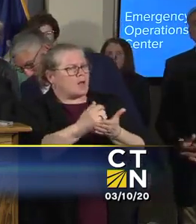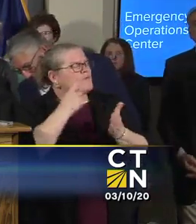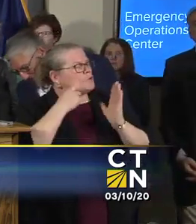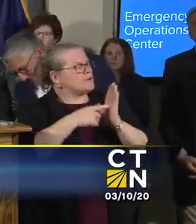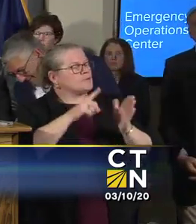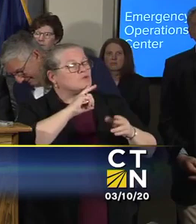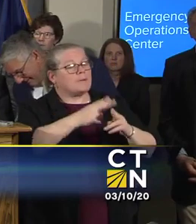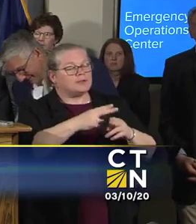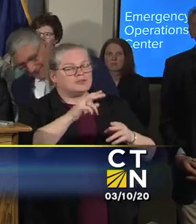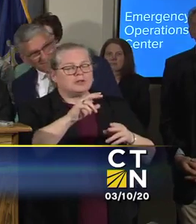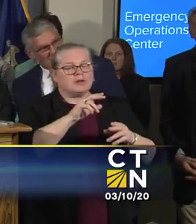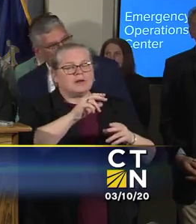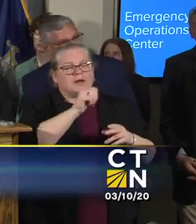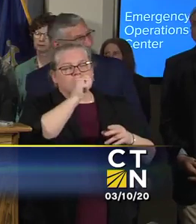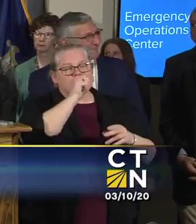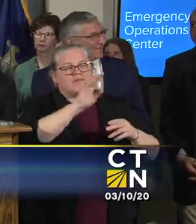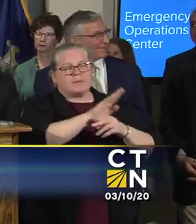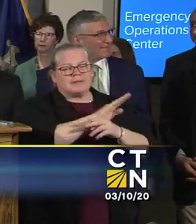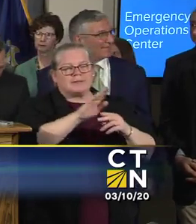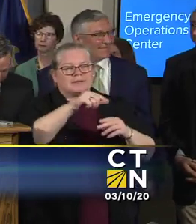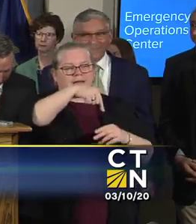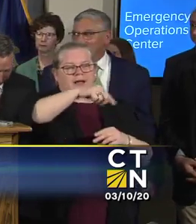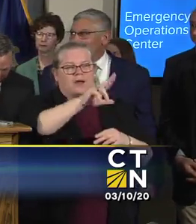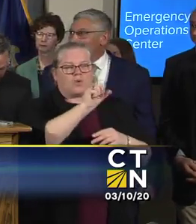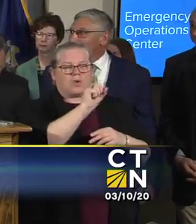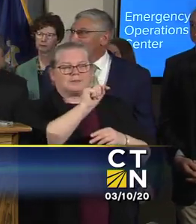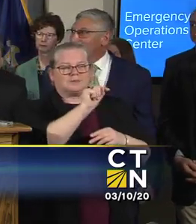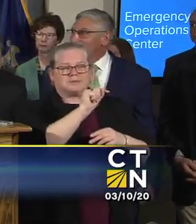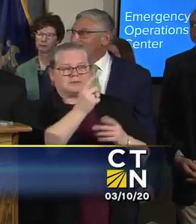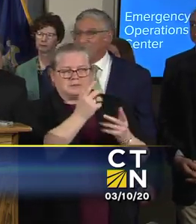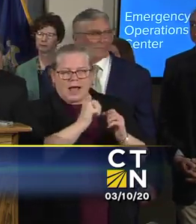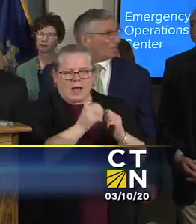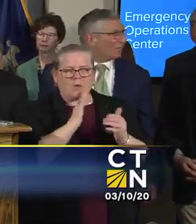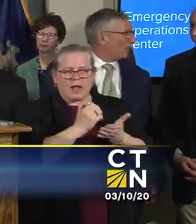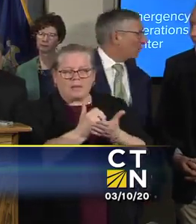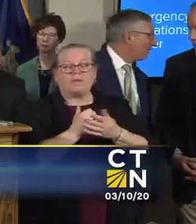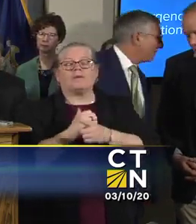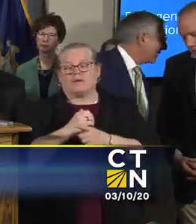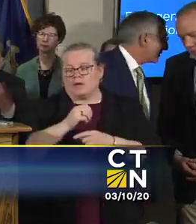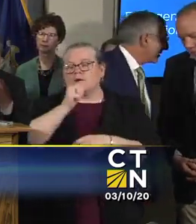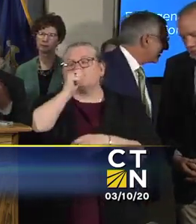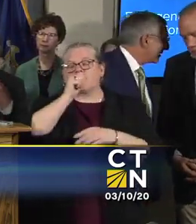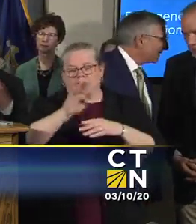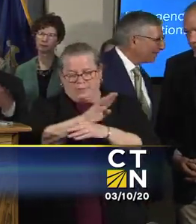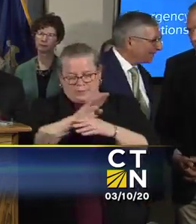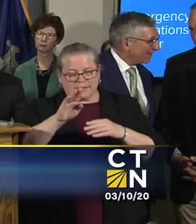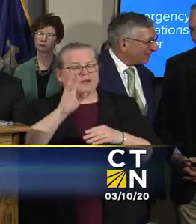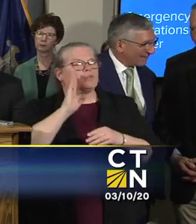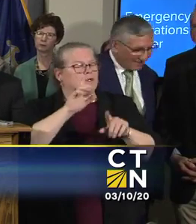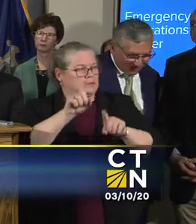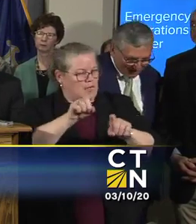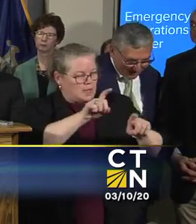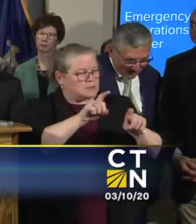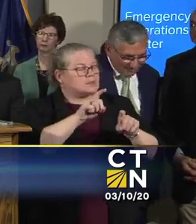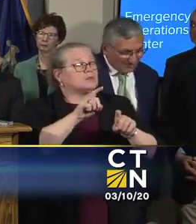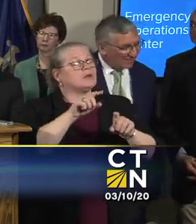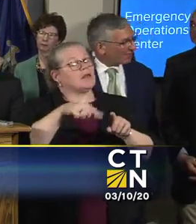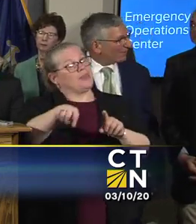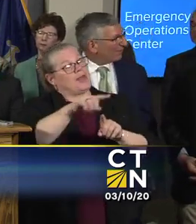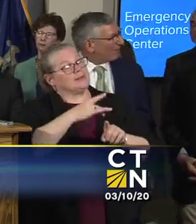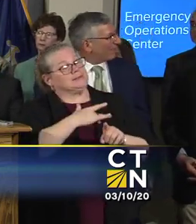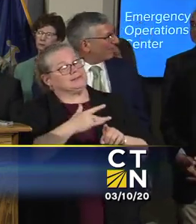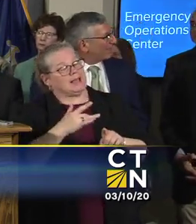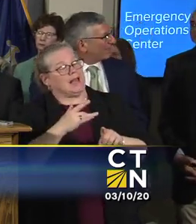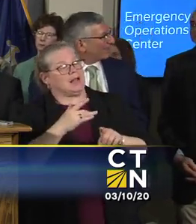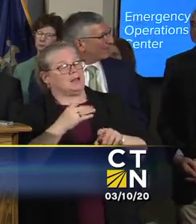you. Look, the private sector is going to be doing a lot of testing as well, as Josh mentioned, that's focused on the West Coast. Then they're